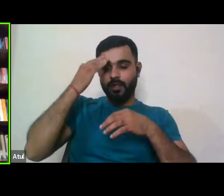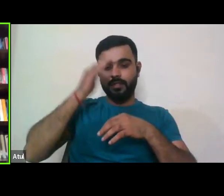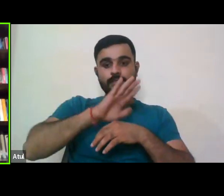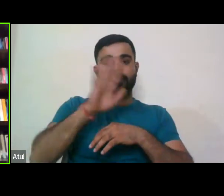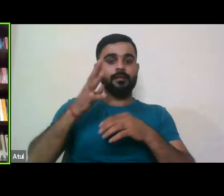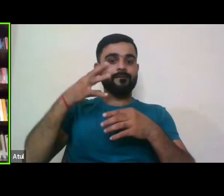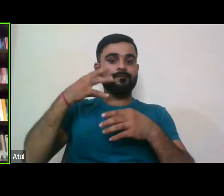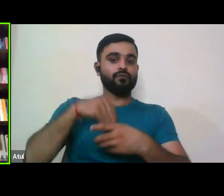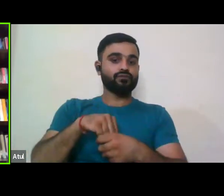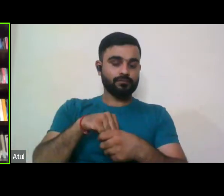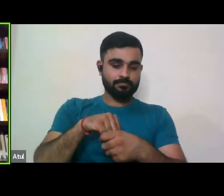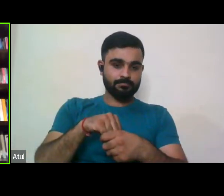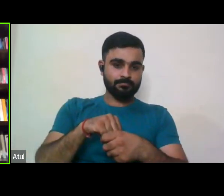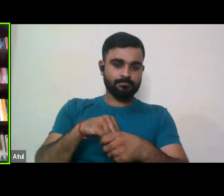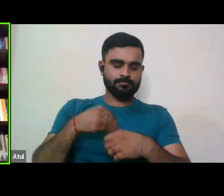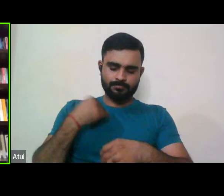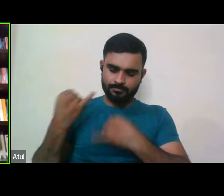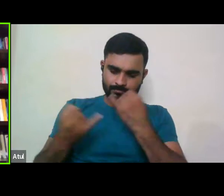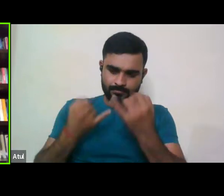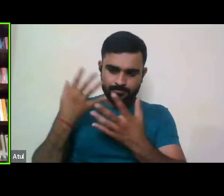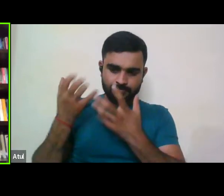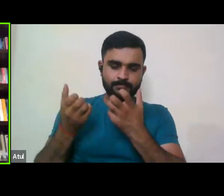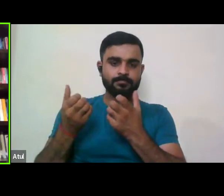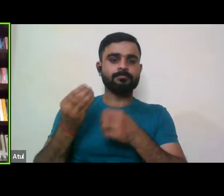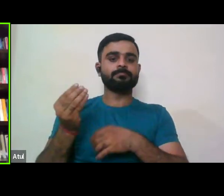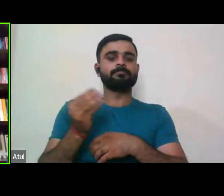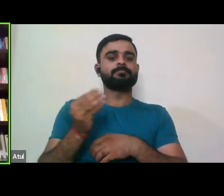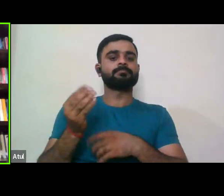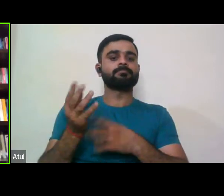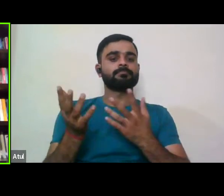in dissent. So we found between